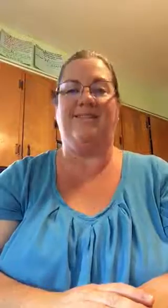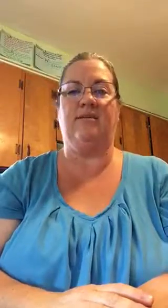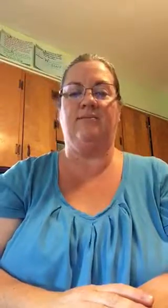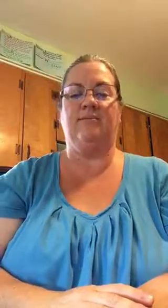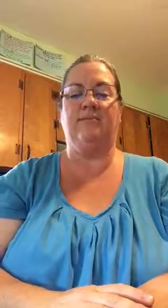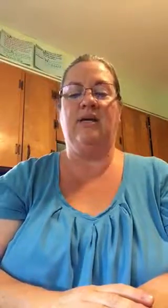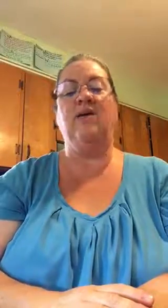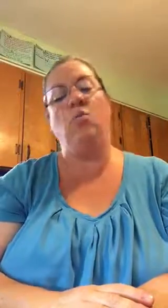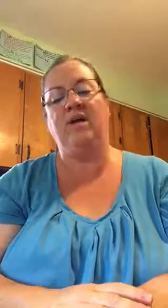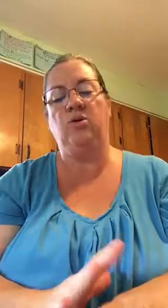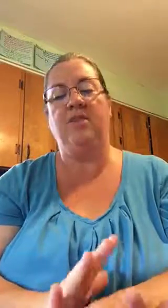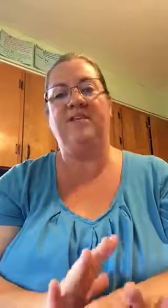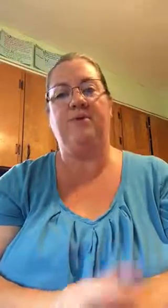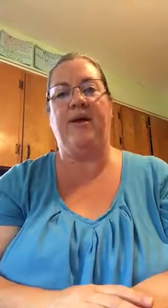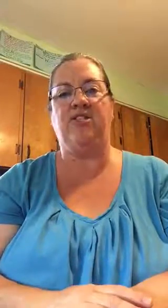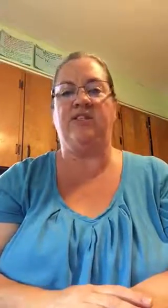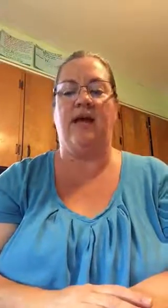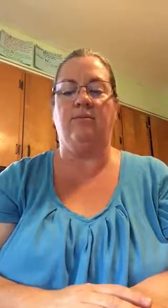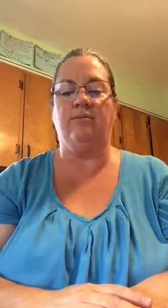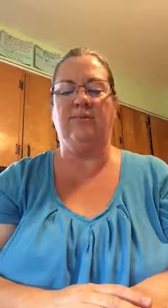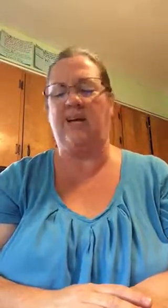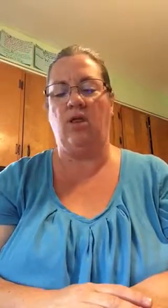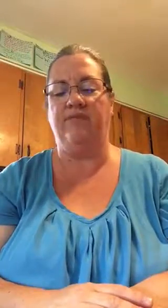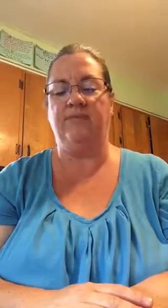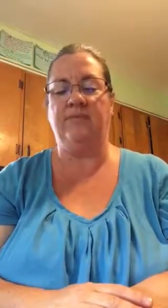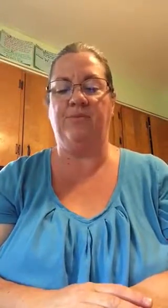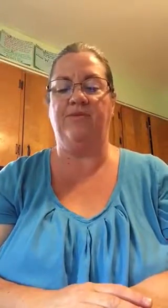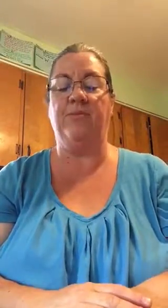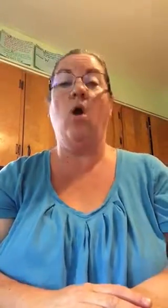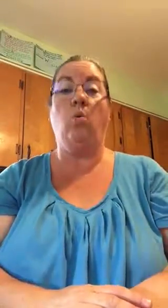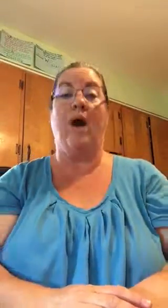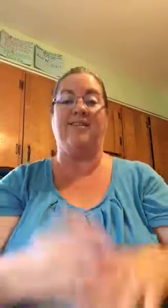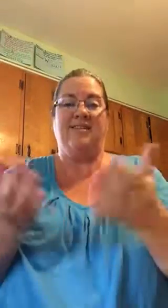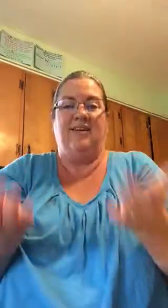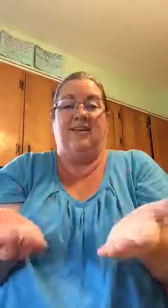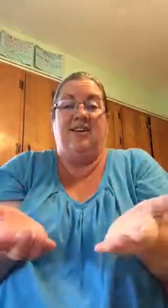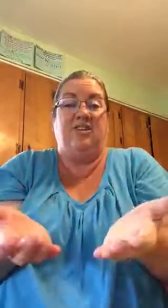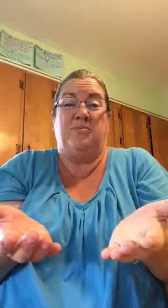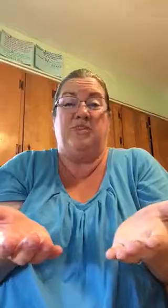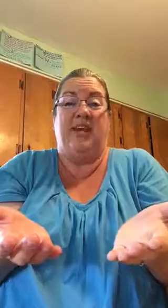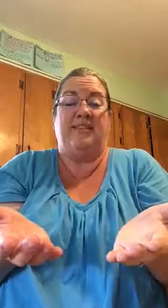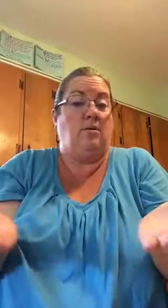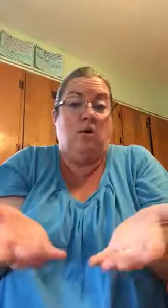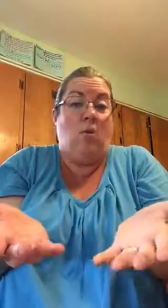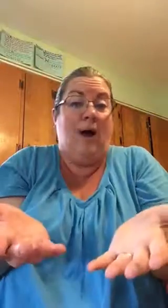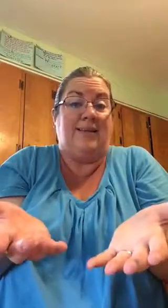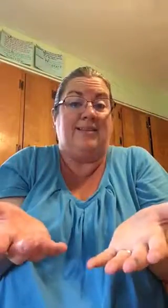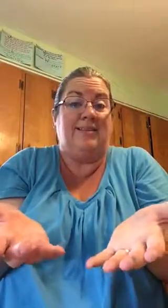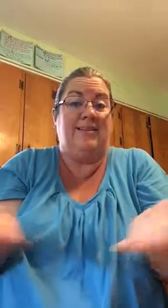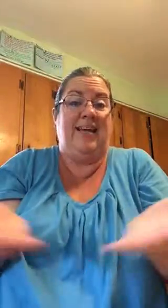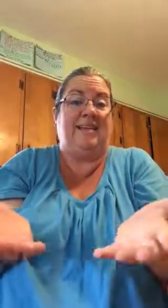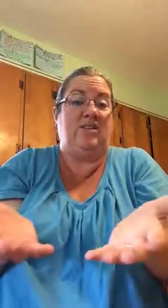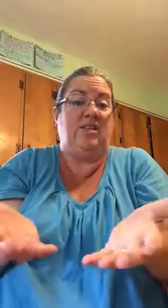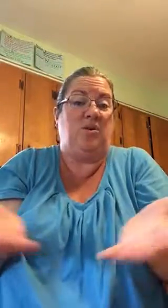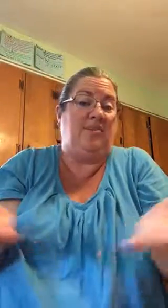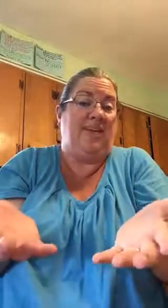What? We're going to do all the WHs now. Not all of them. Some of them. What? You're just going to put your hands out. What? It's sort of like a